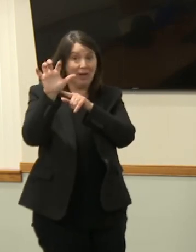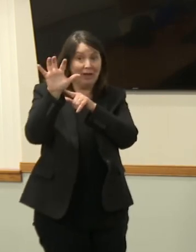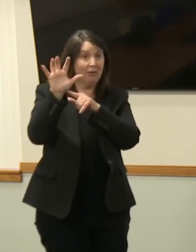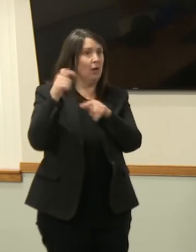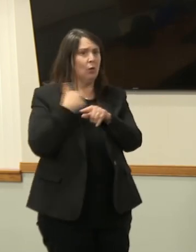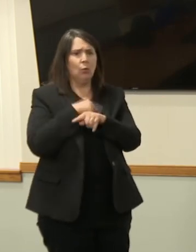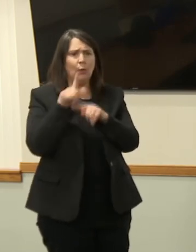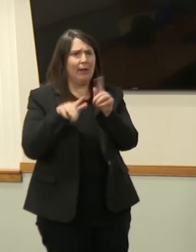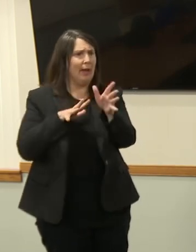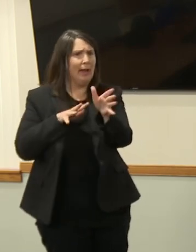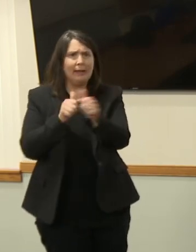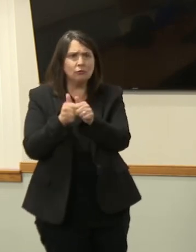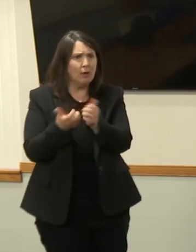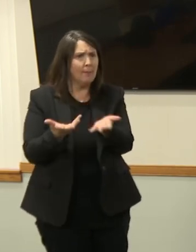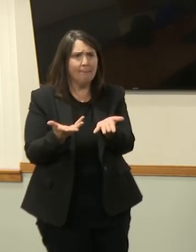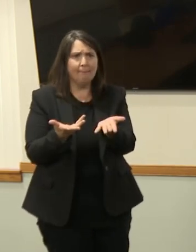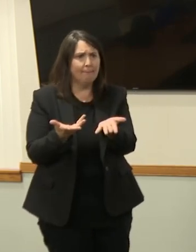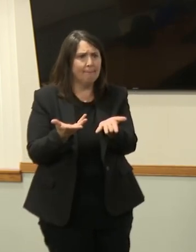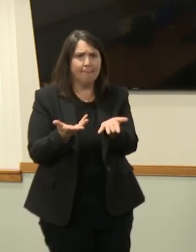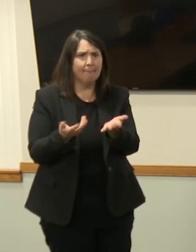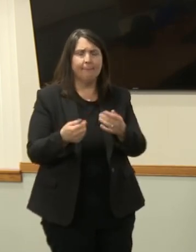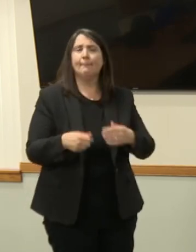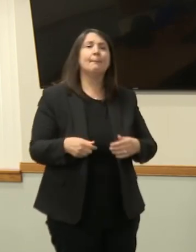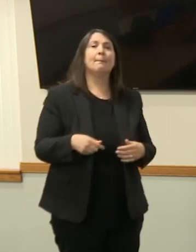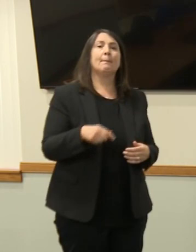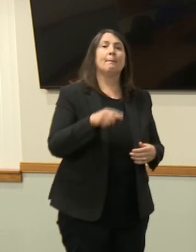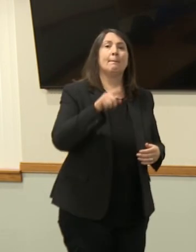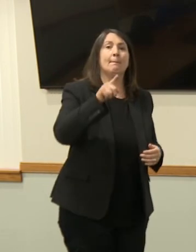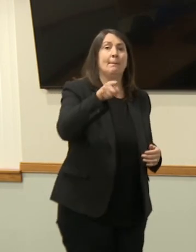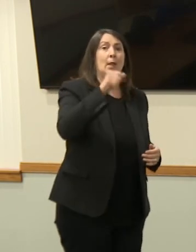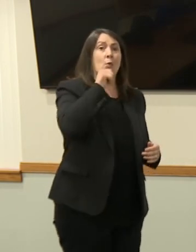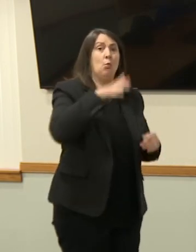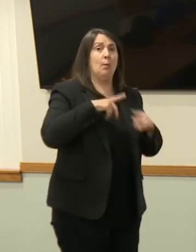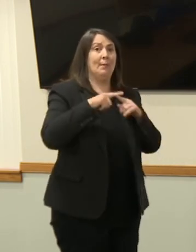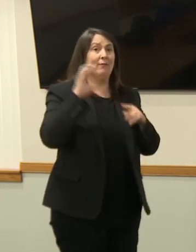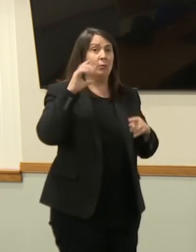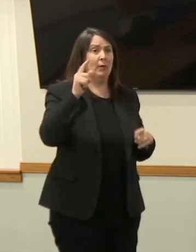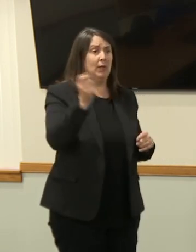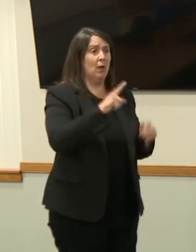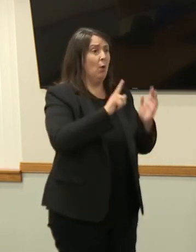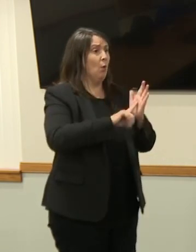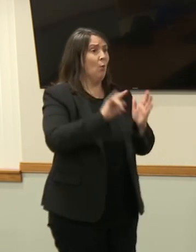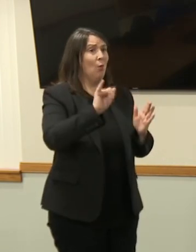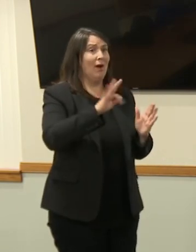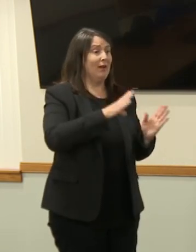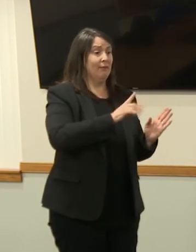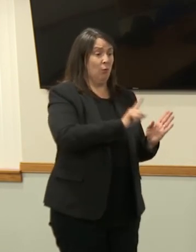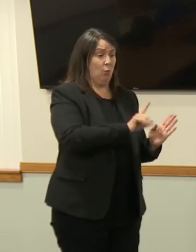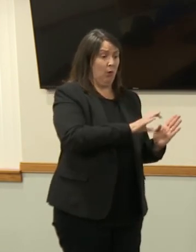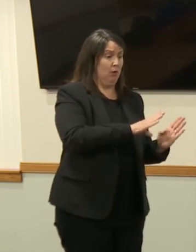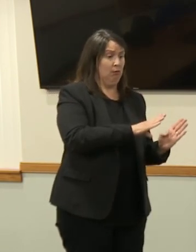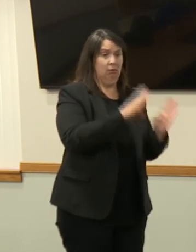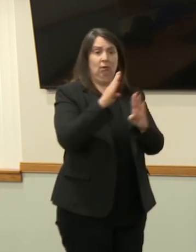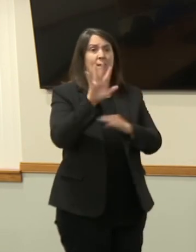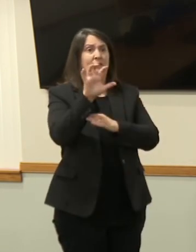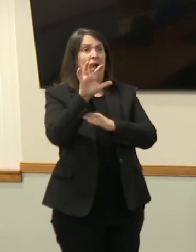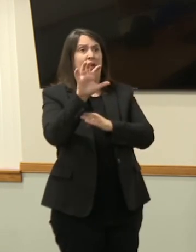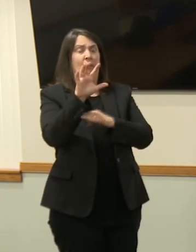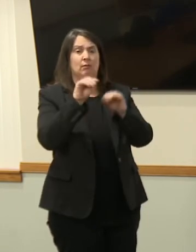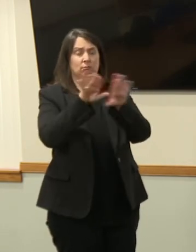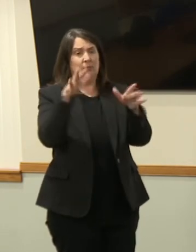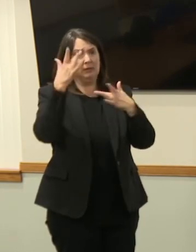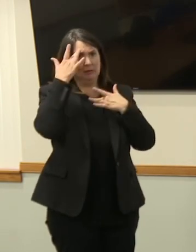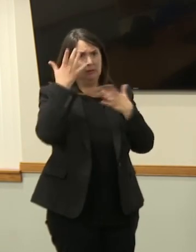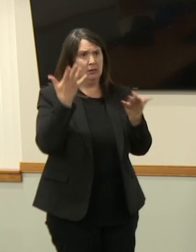to catch up. And if you get to that point where you have 500 cases, what are the plans as far as adding